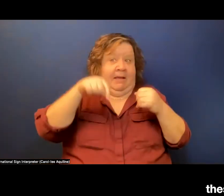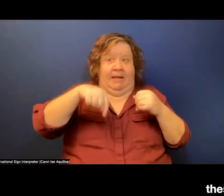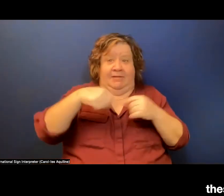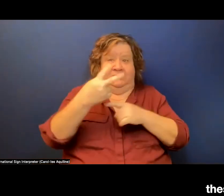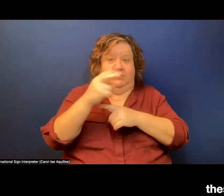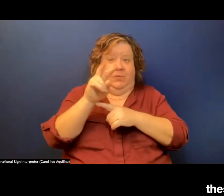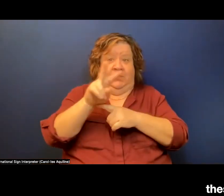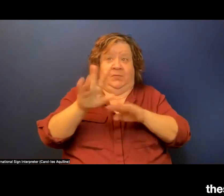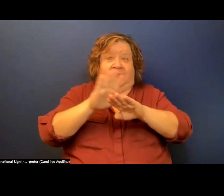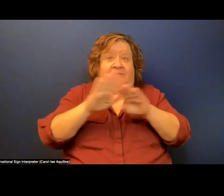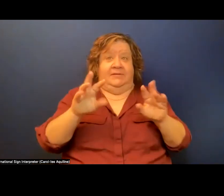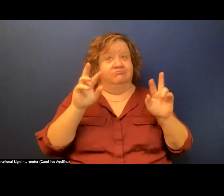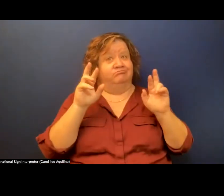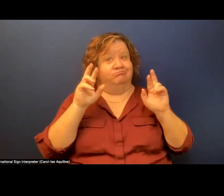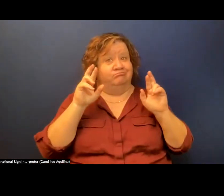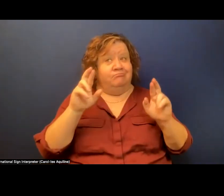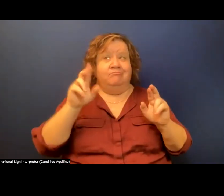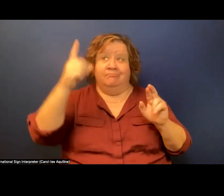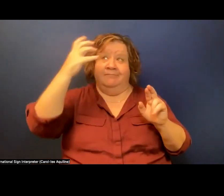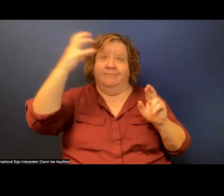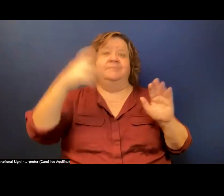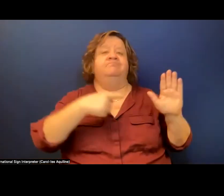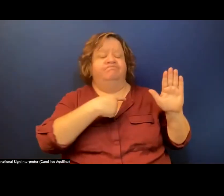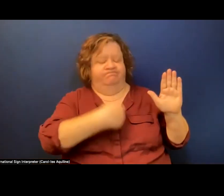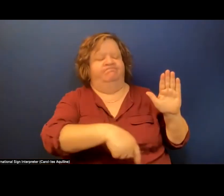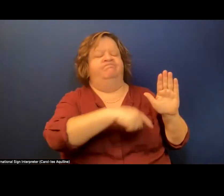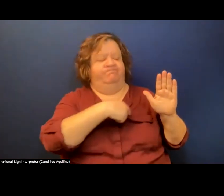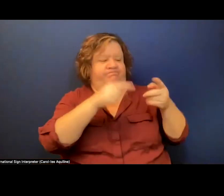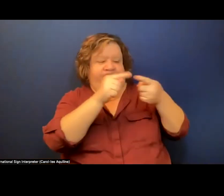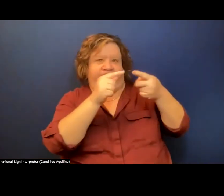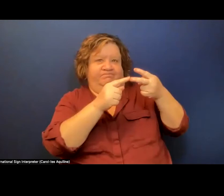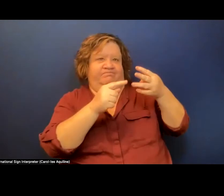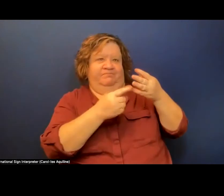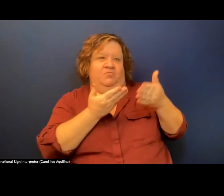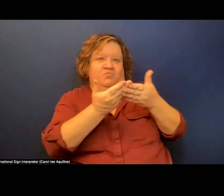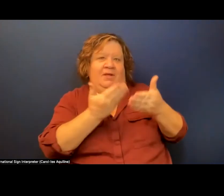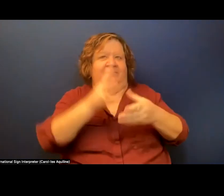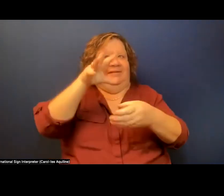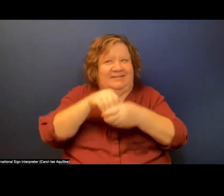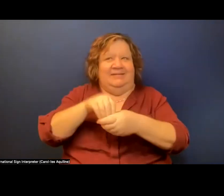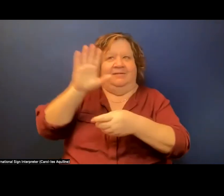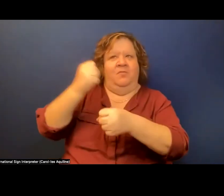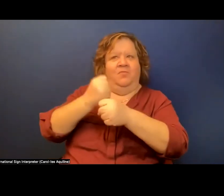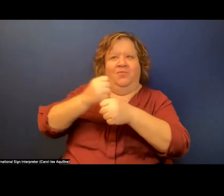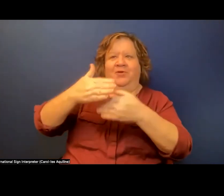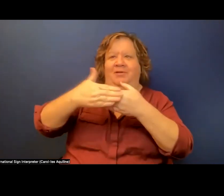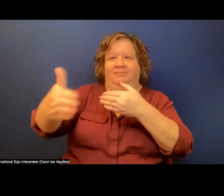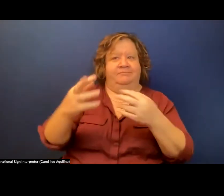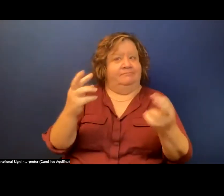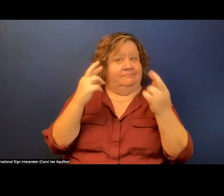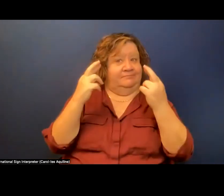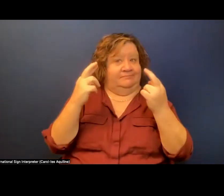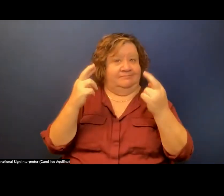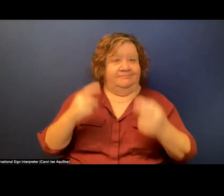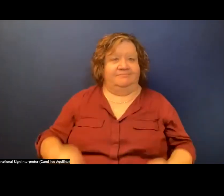proposals will not be fully left out. We will have some reflections on them. Again, we needed to